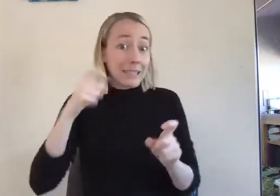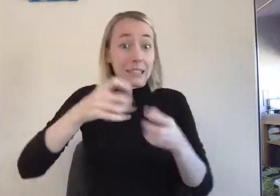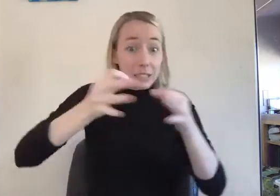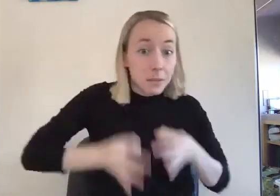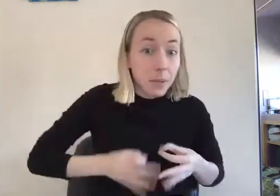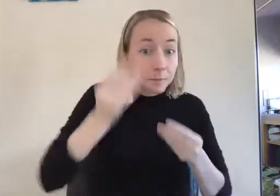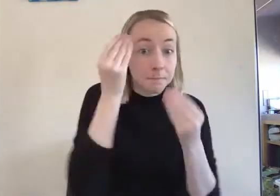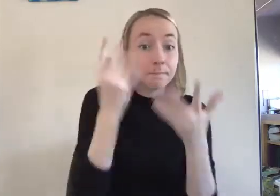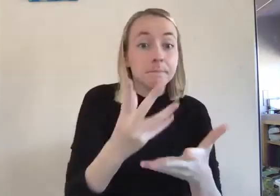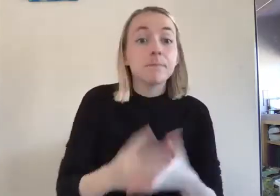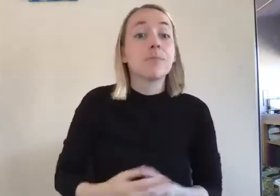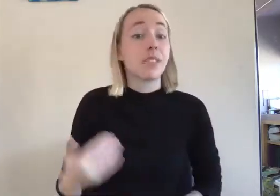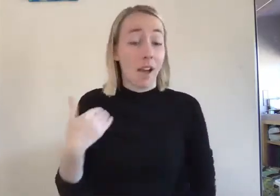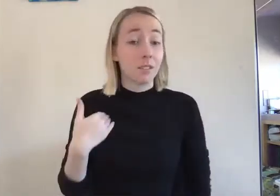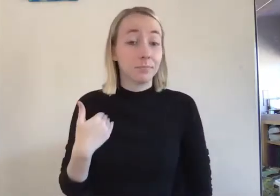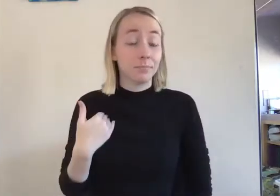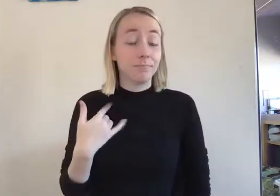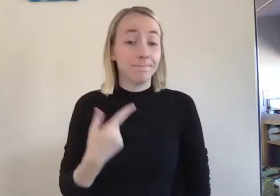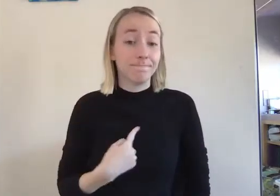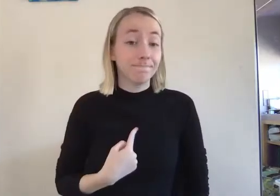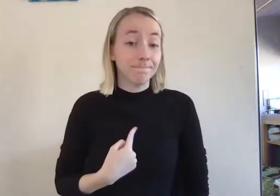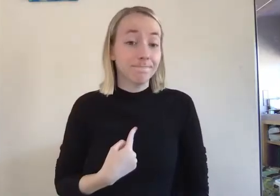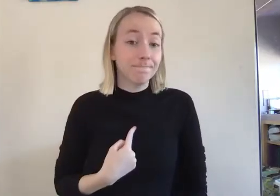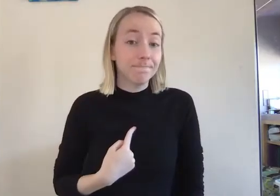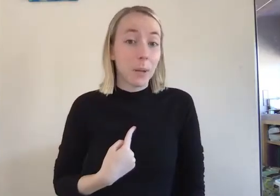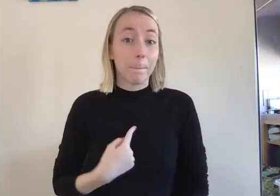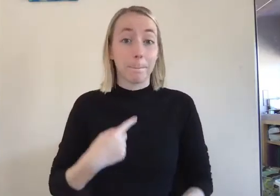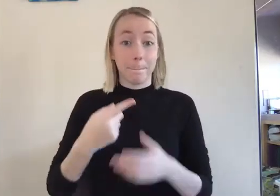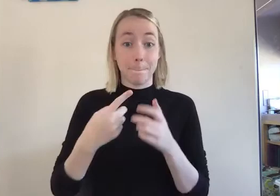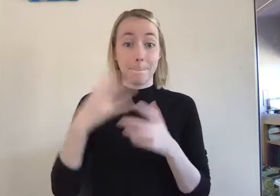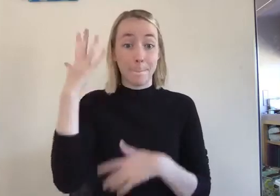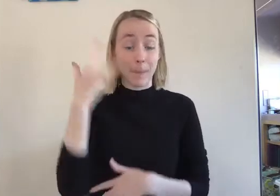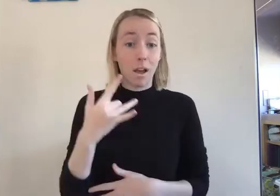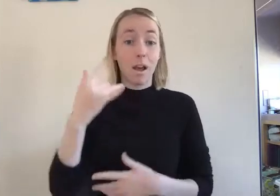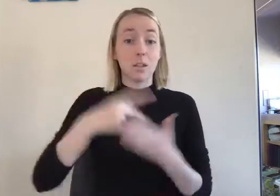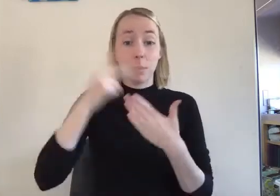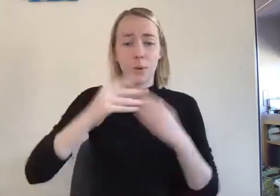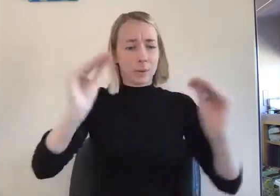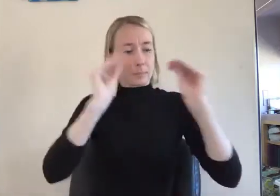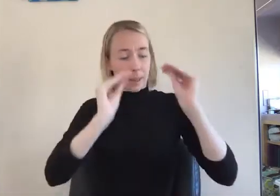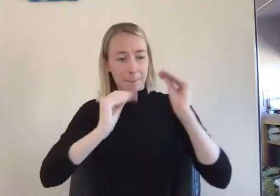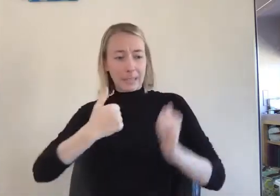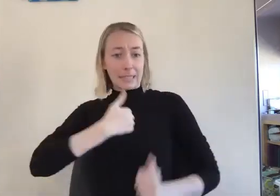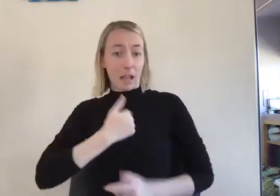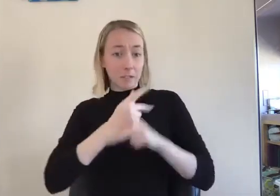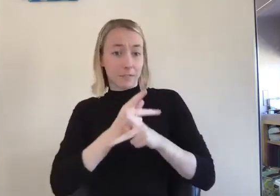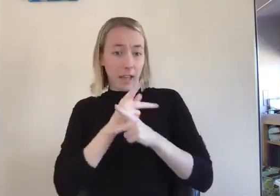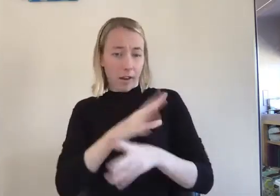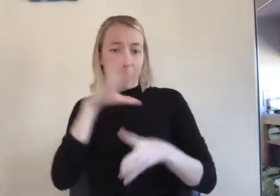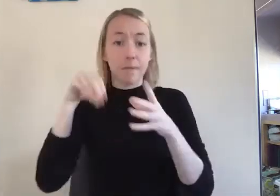what I mean to say is that I actually, because program taught me self-care and to participate